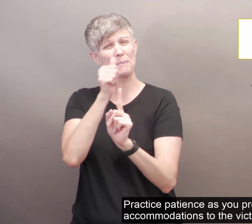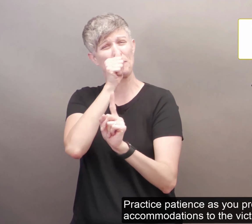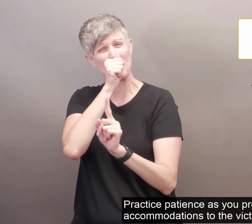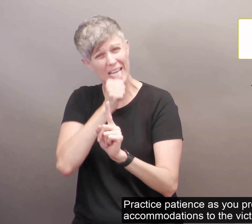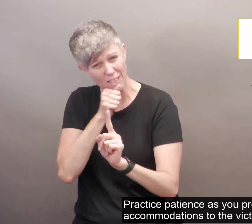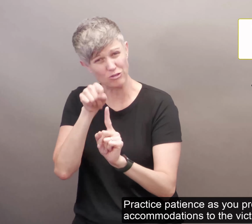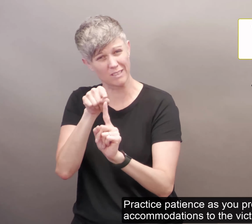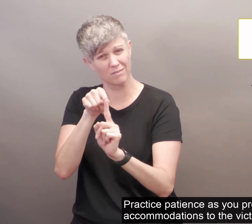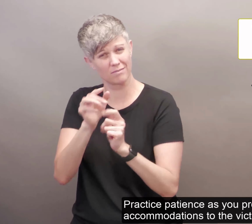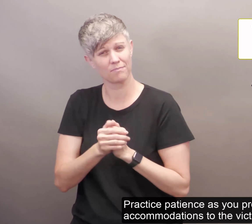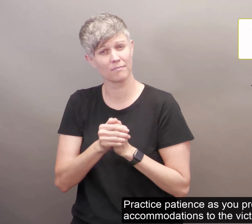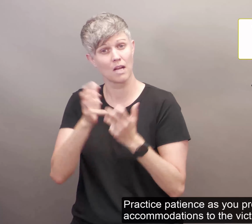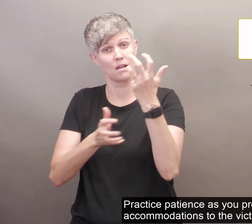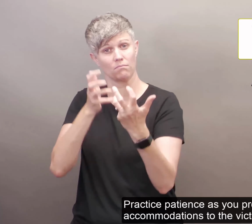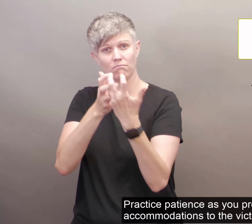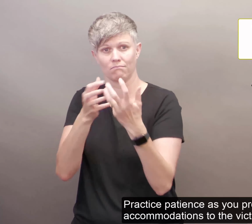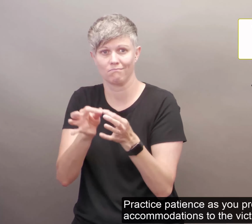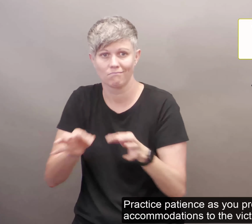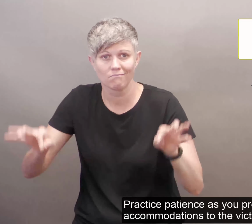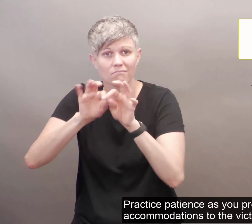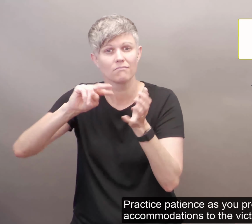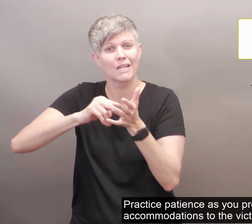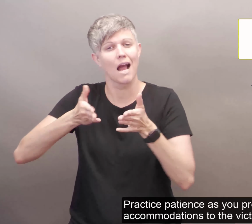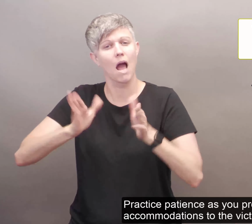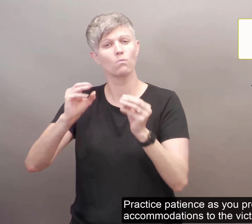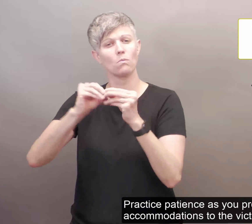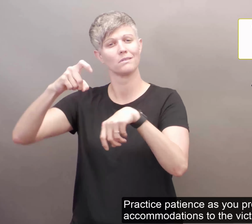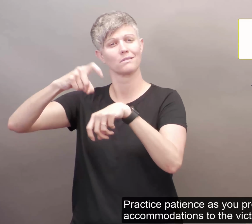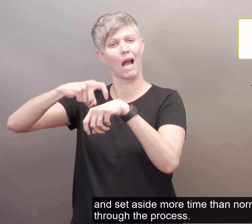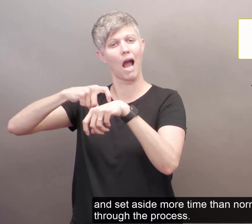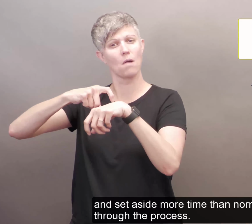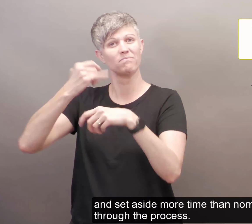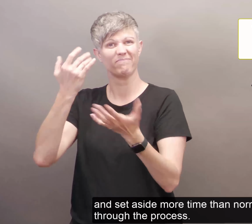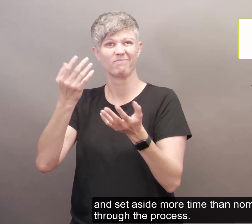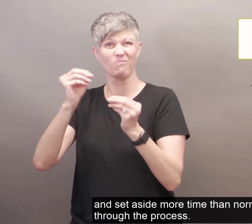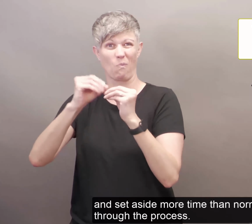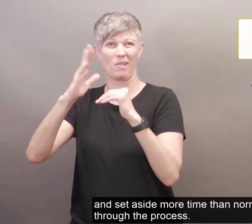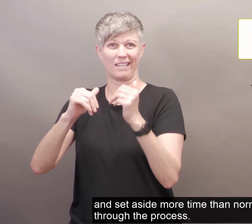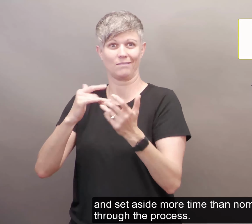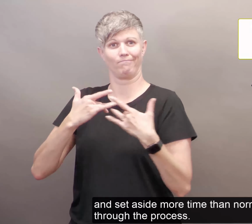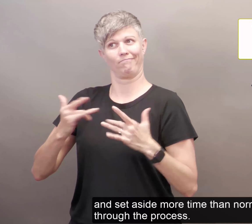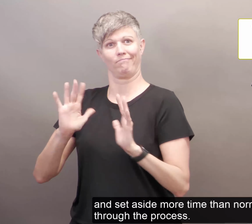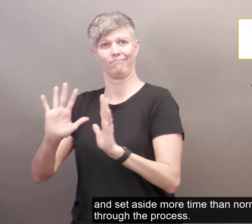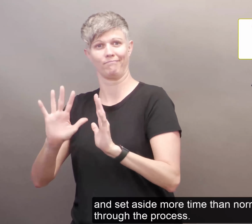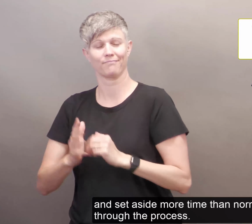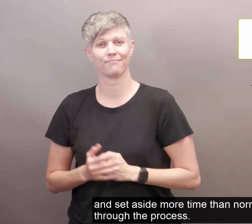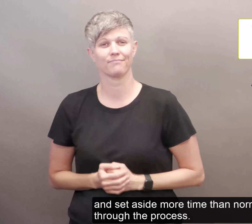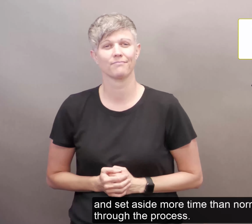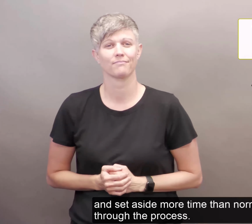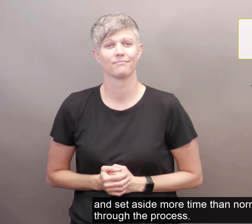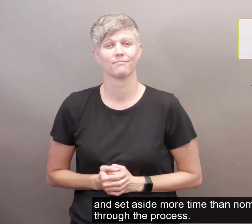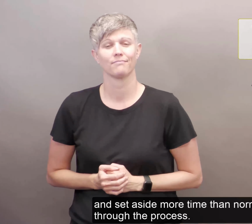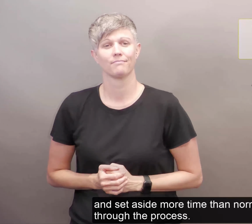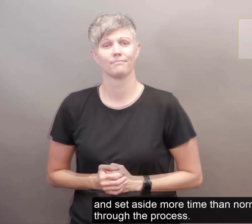needed. Practice patience as you provide accommodations to the victim, and set aside more time than normal to move